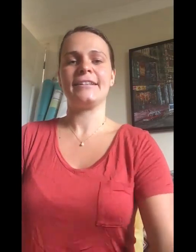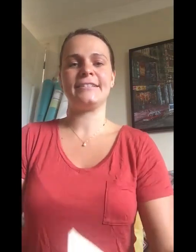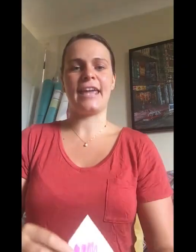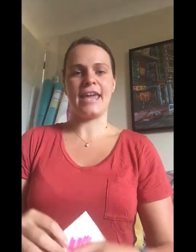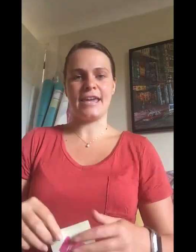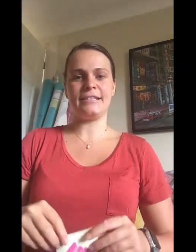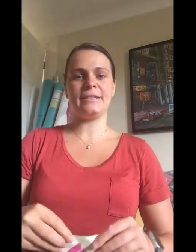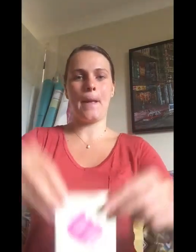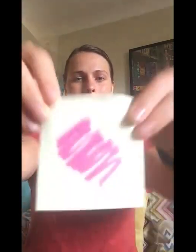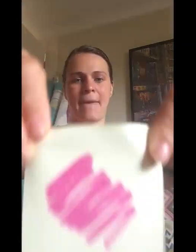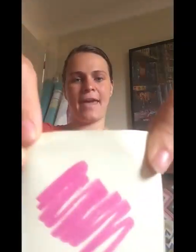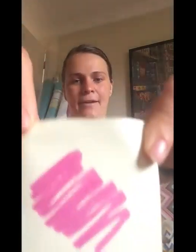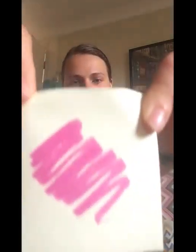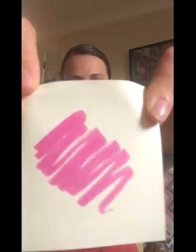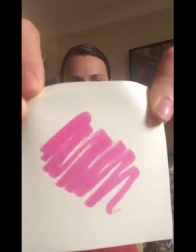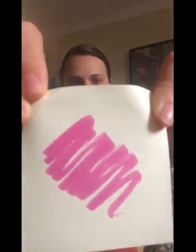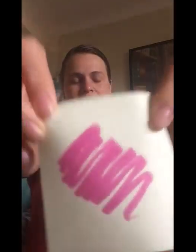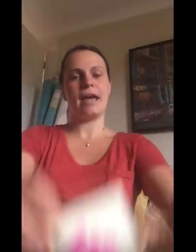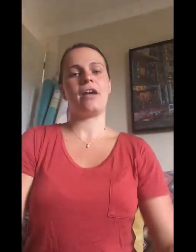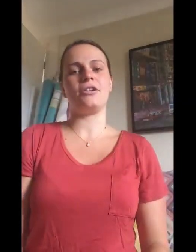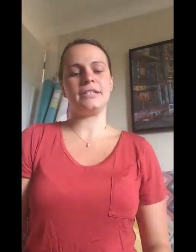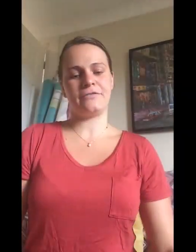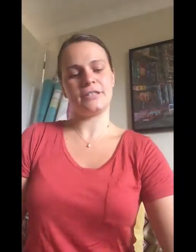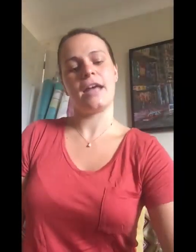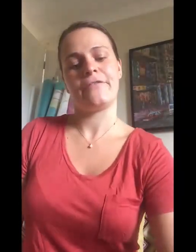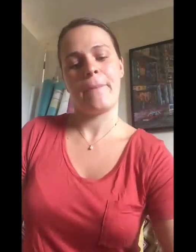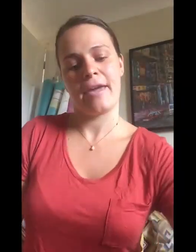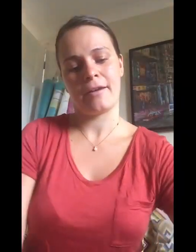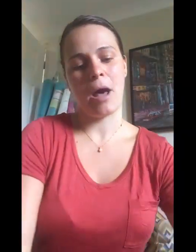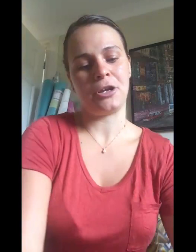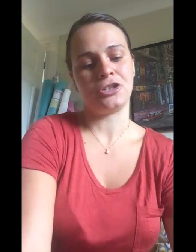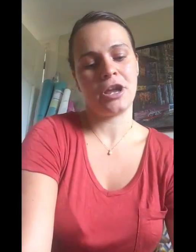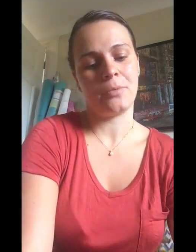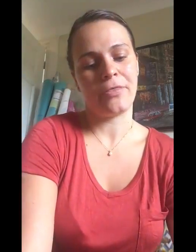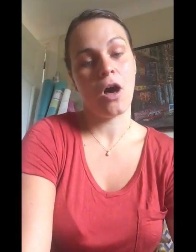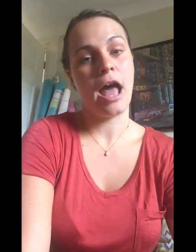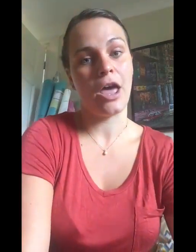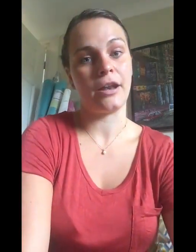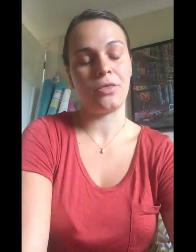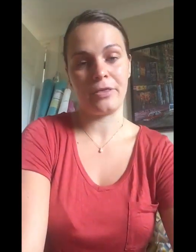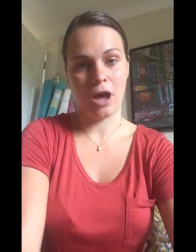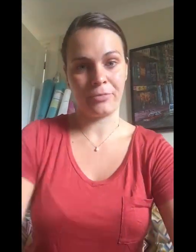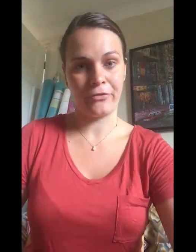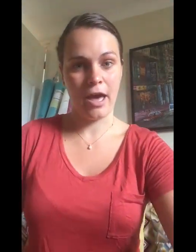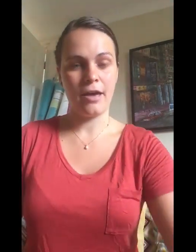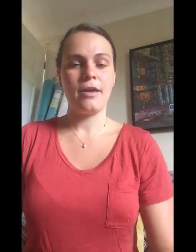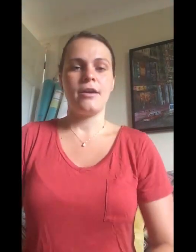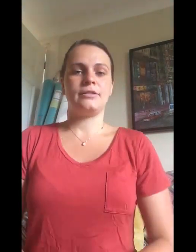Next is pink. Now there are lots of different signs for pink, but I'm going to show you the one that I learned and the one that I prefer.